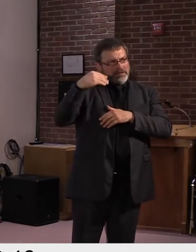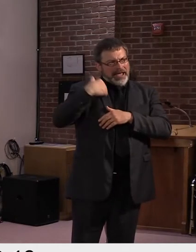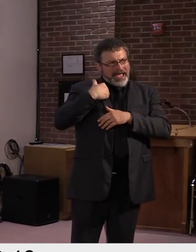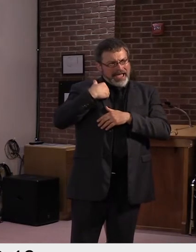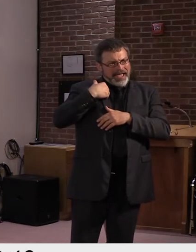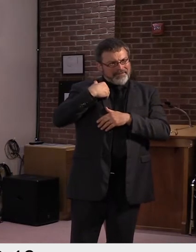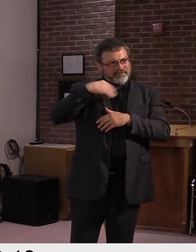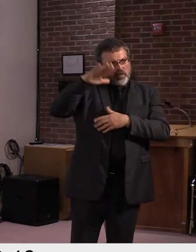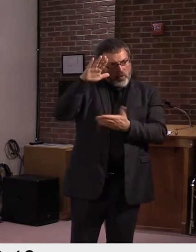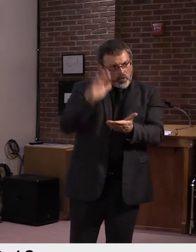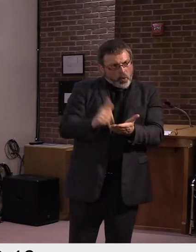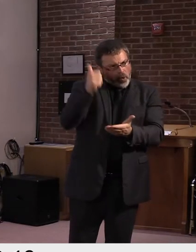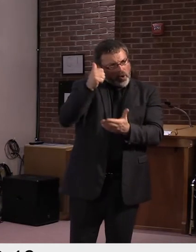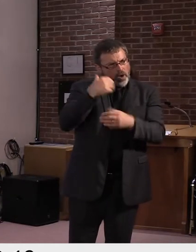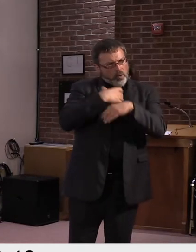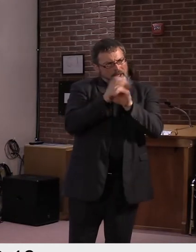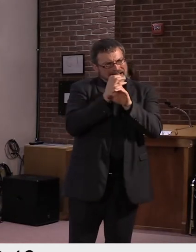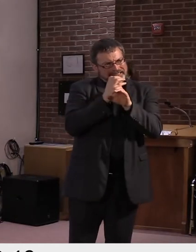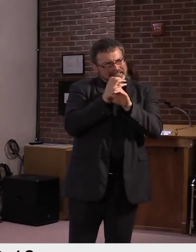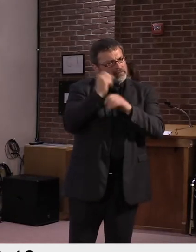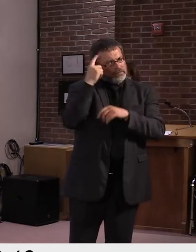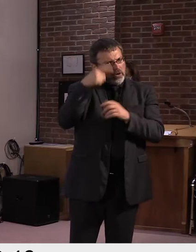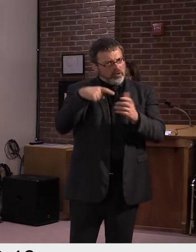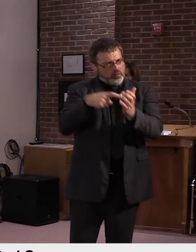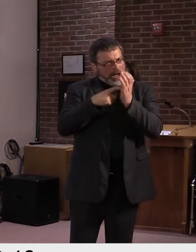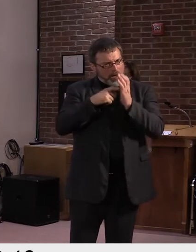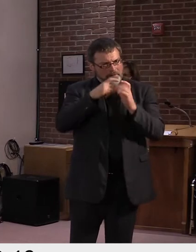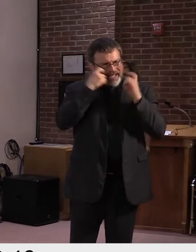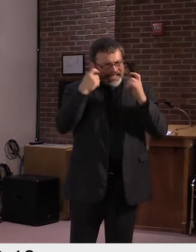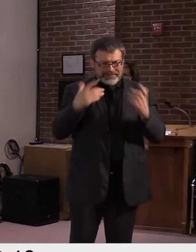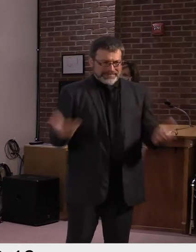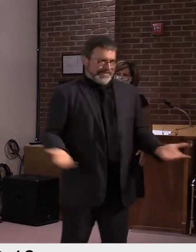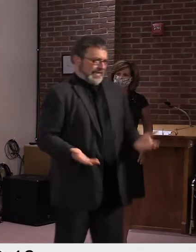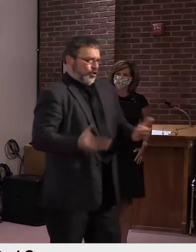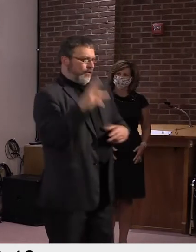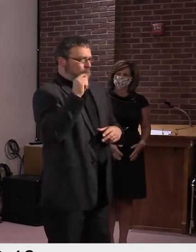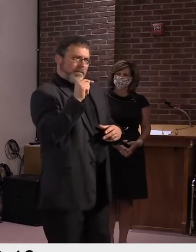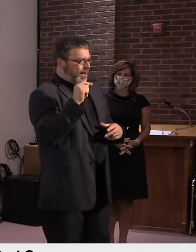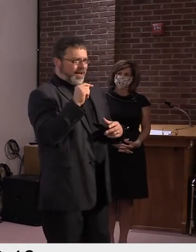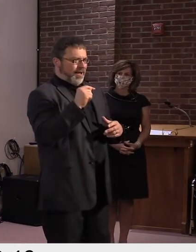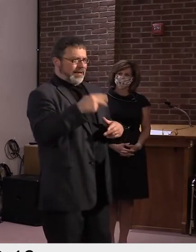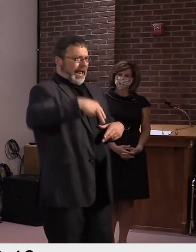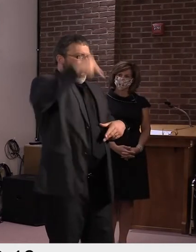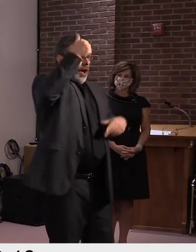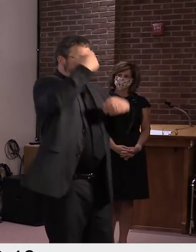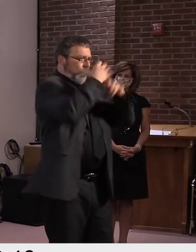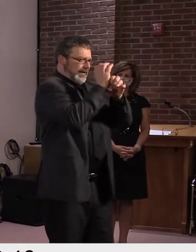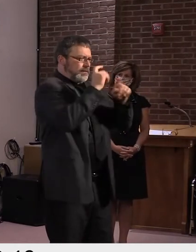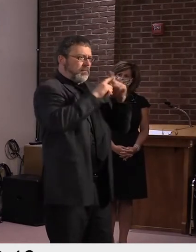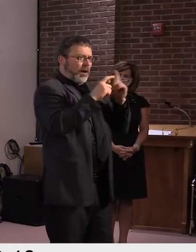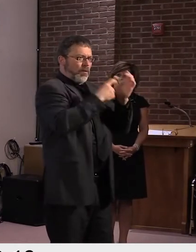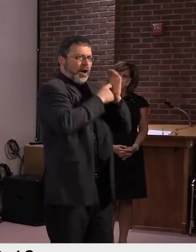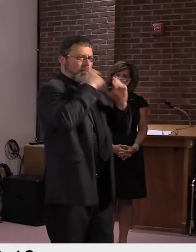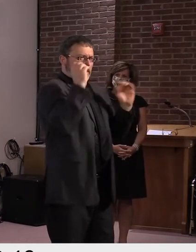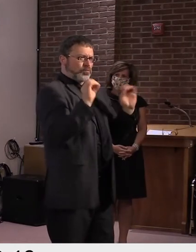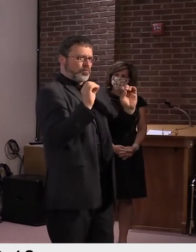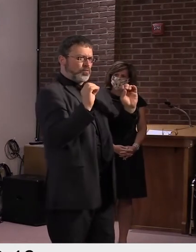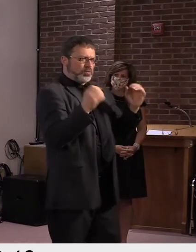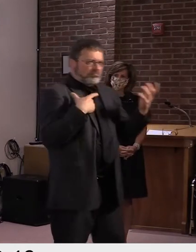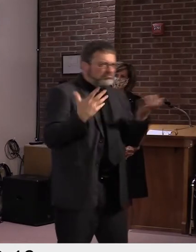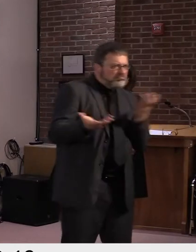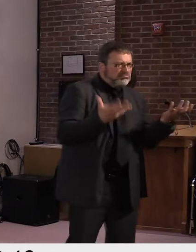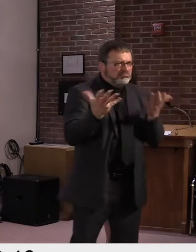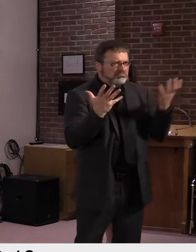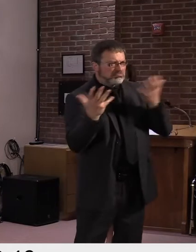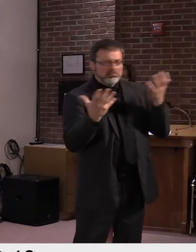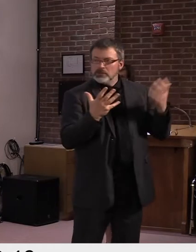rather than recommended for customers and people in public places? Yeah, Greg, I had talked about this over the last few weeks, and it's a point of controversy for